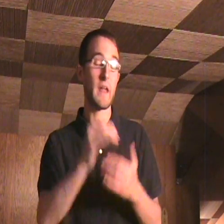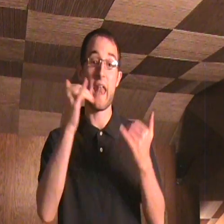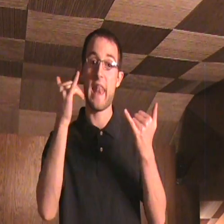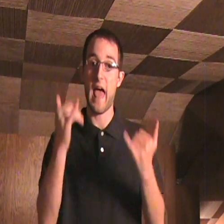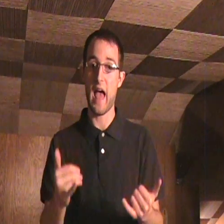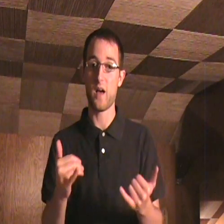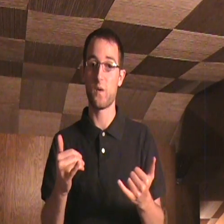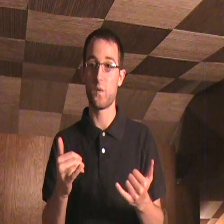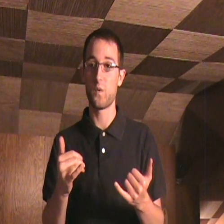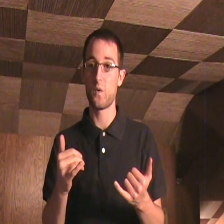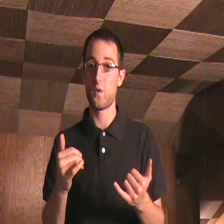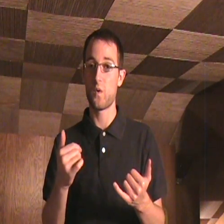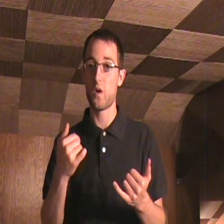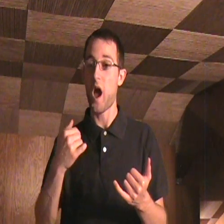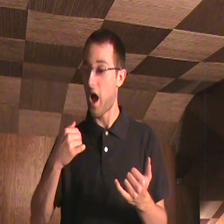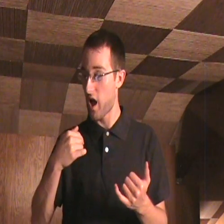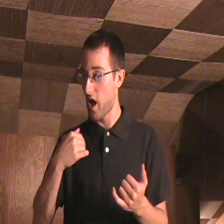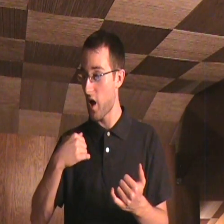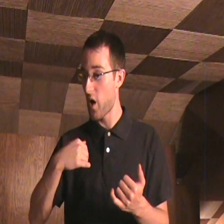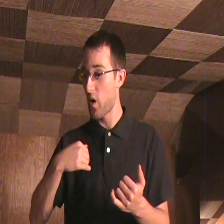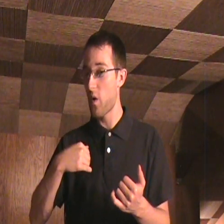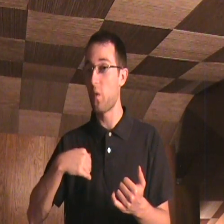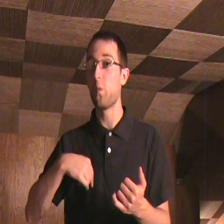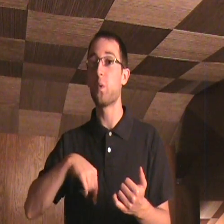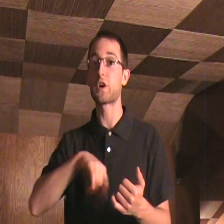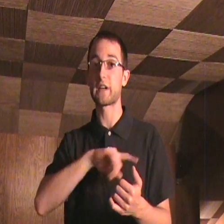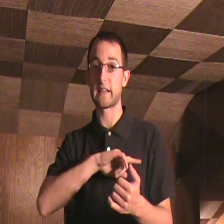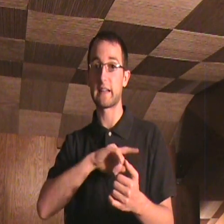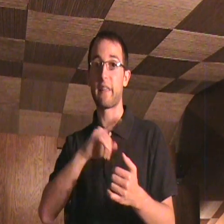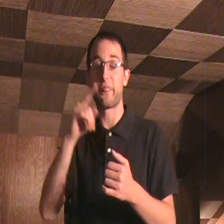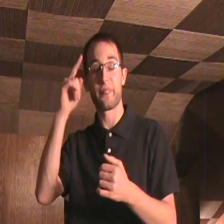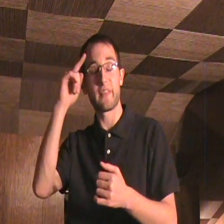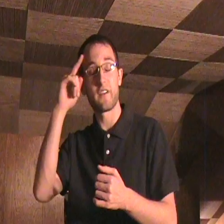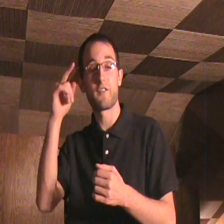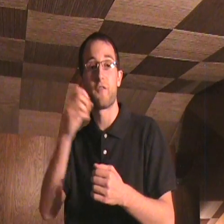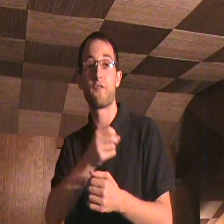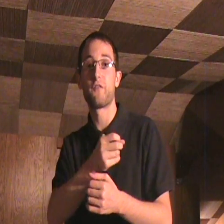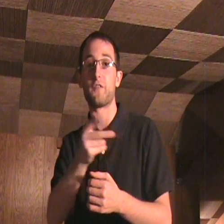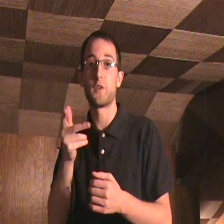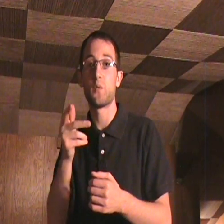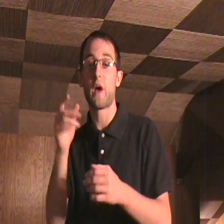take a few action words after I write eyes. How do we spell